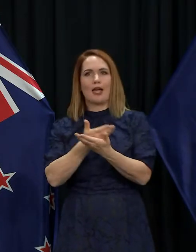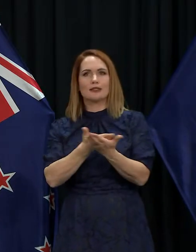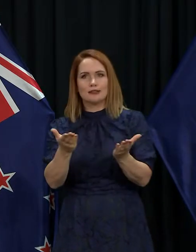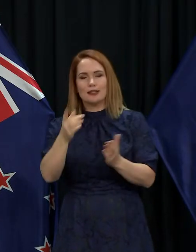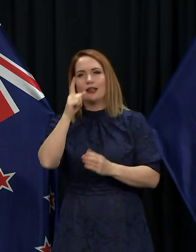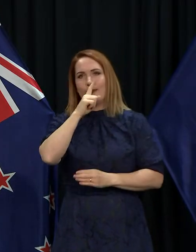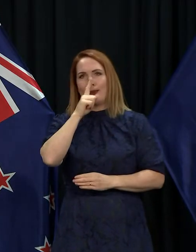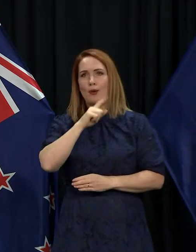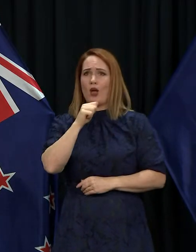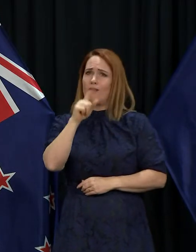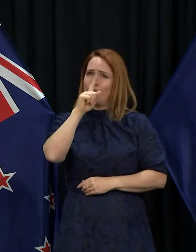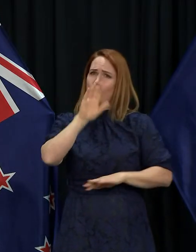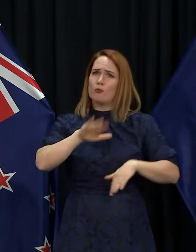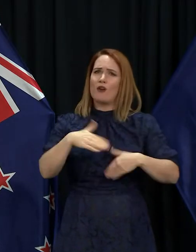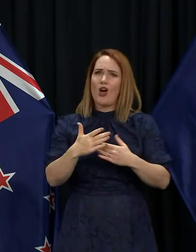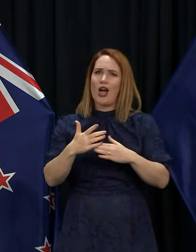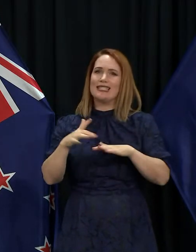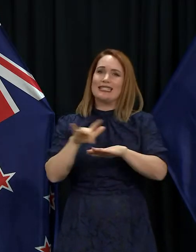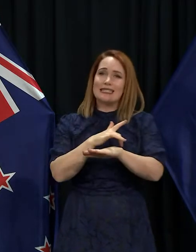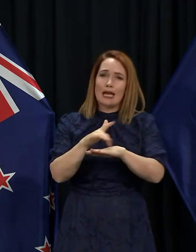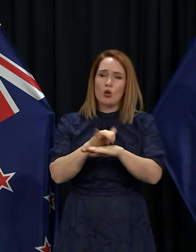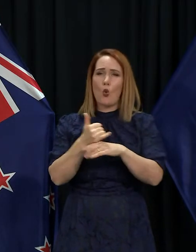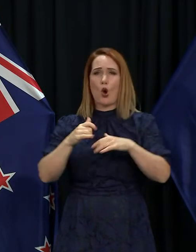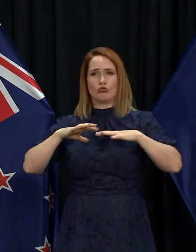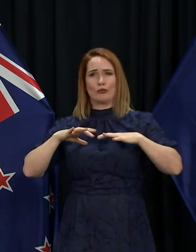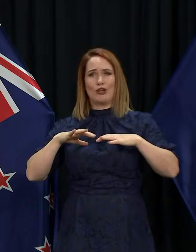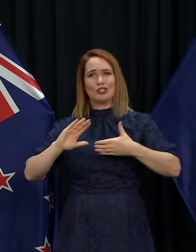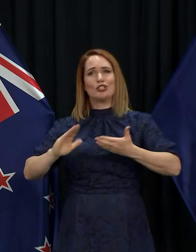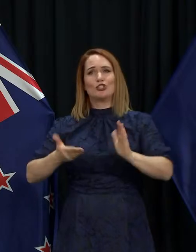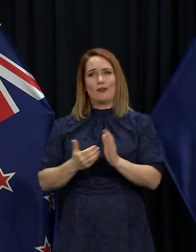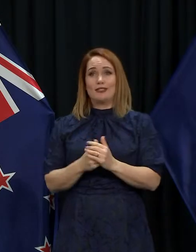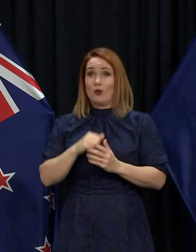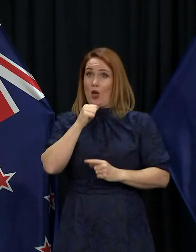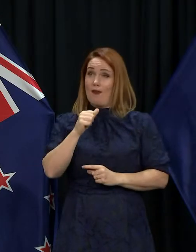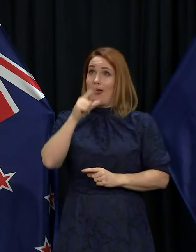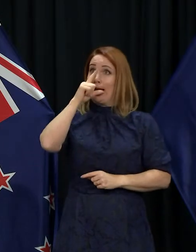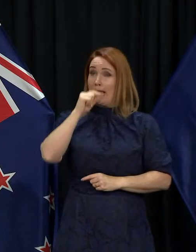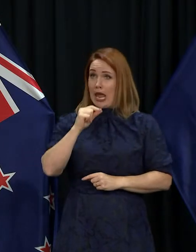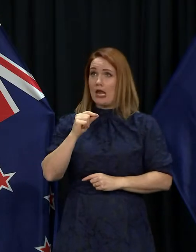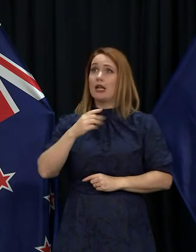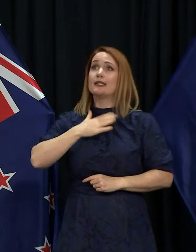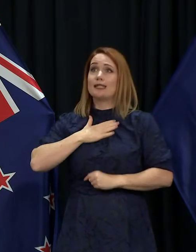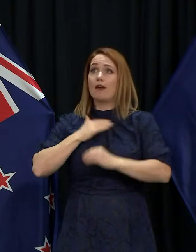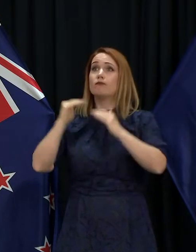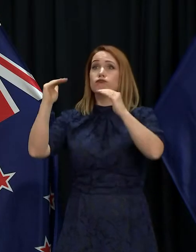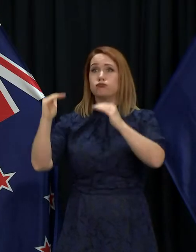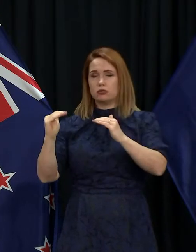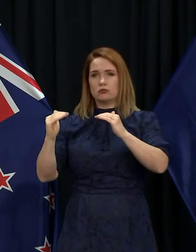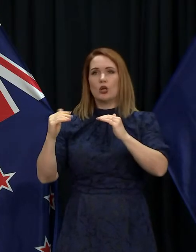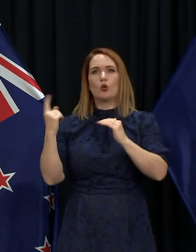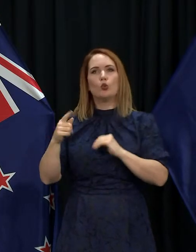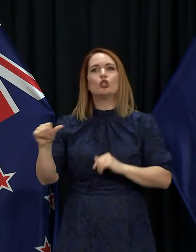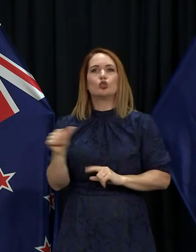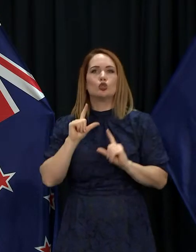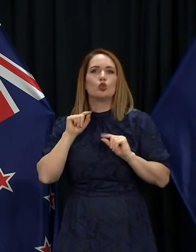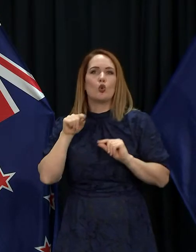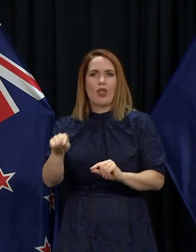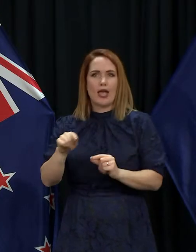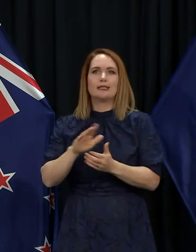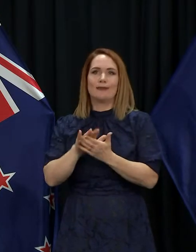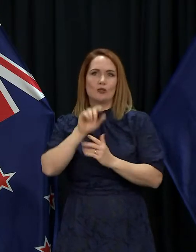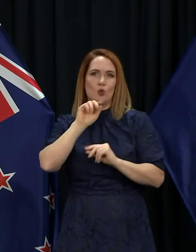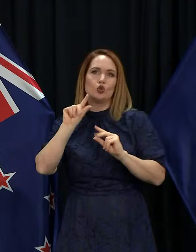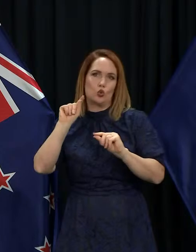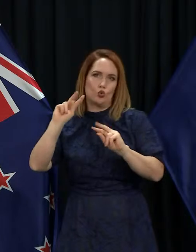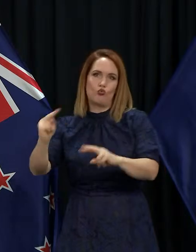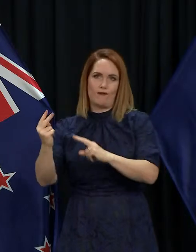provide entertainment and recreation services. So if we're of the view that we can move safely beforehand, we should give ourselves the opportunity to do that if it